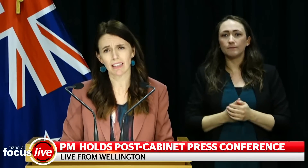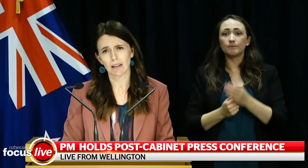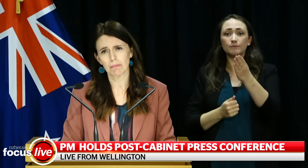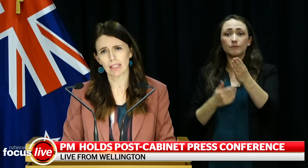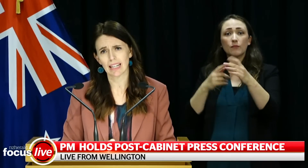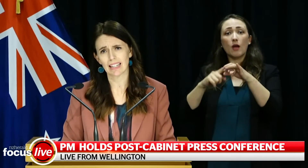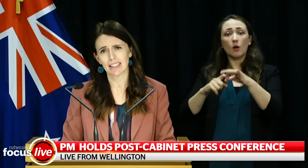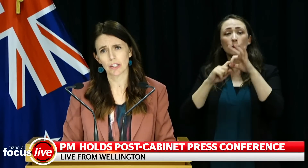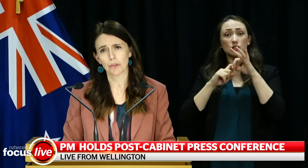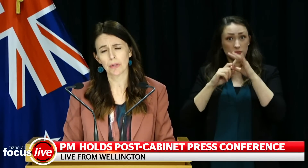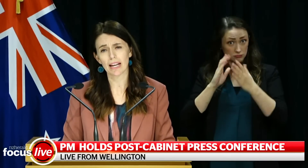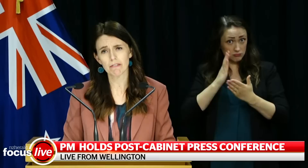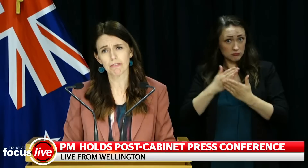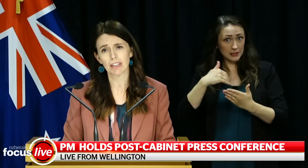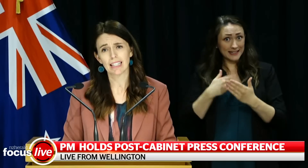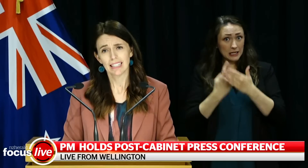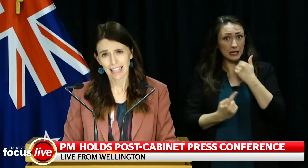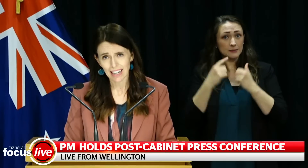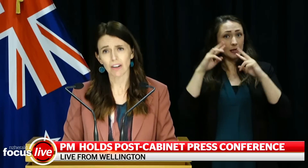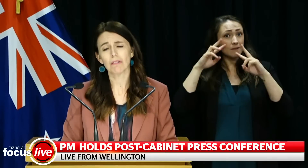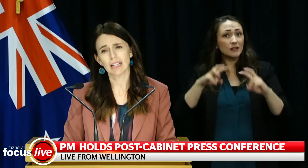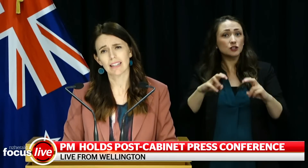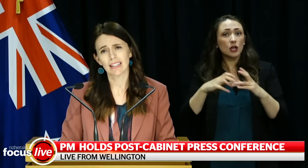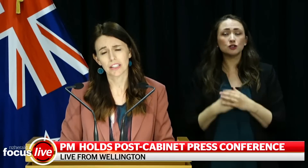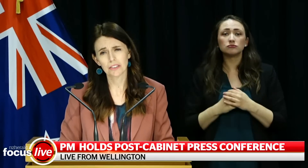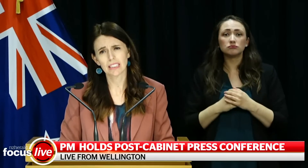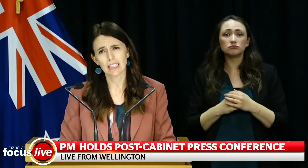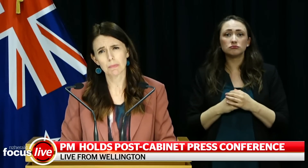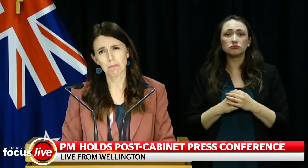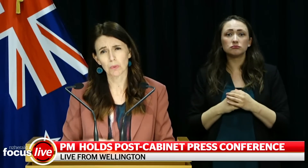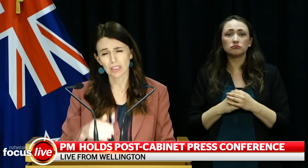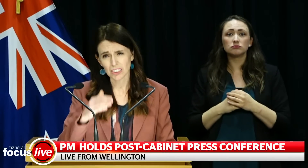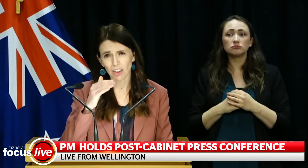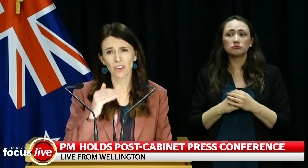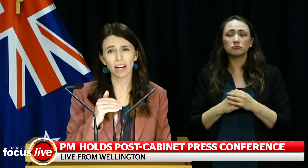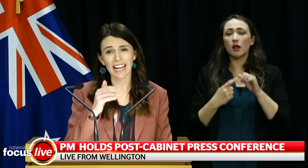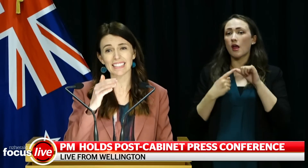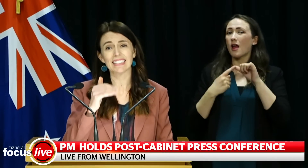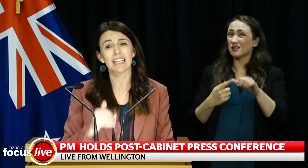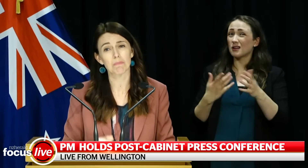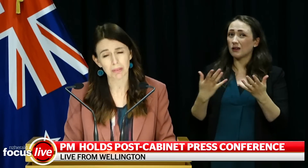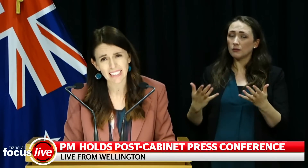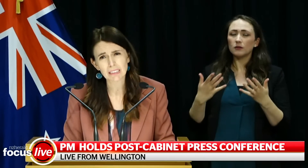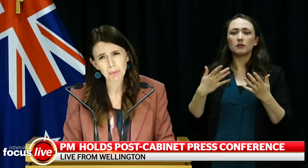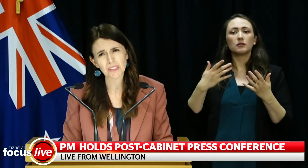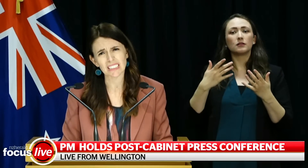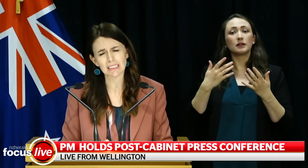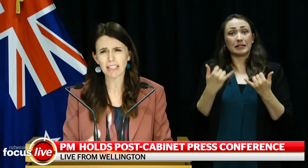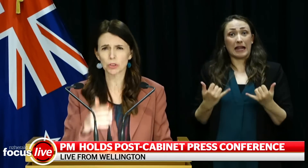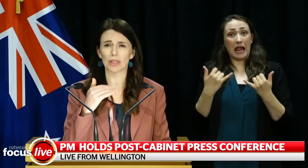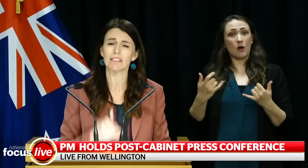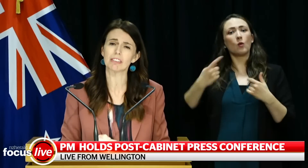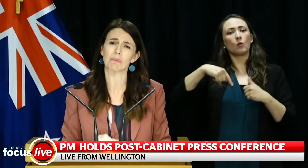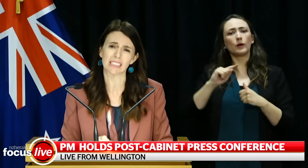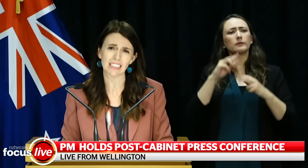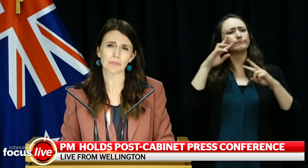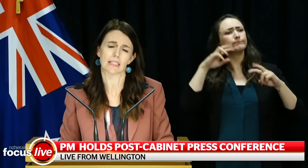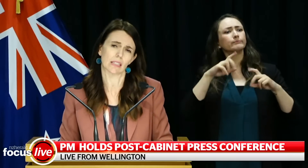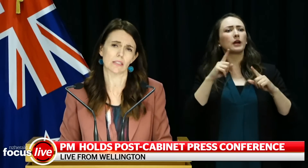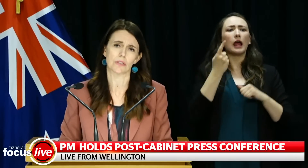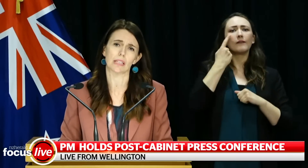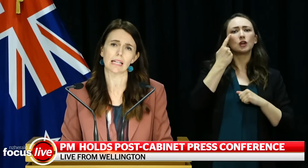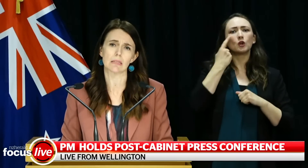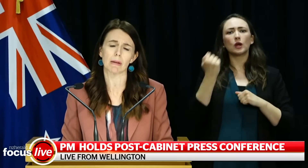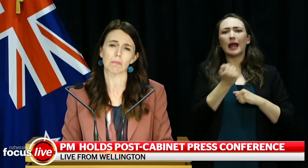said, you have now a QC that's been brought in to look at the complaints process, to make sure that if someone does